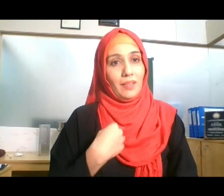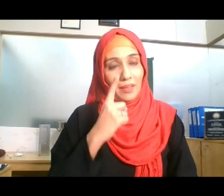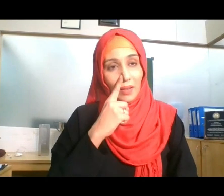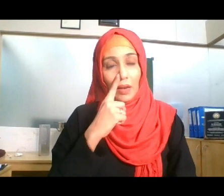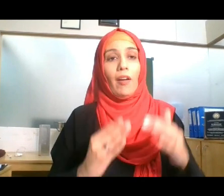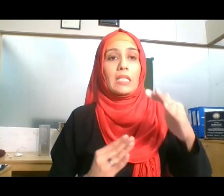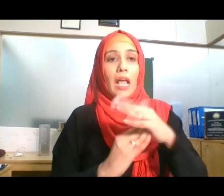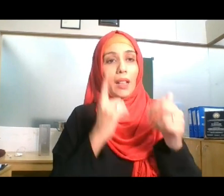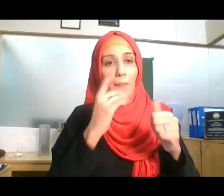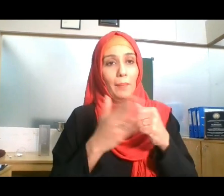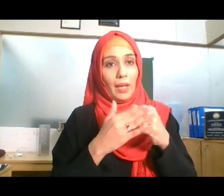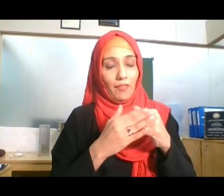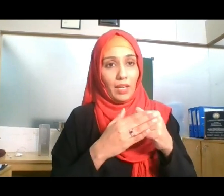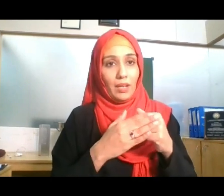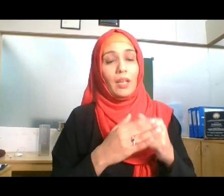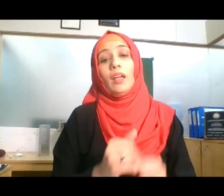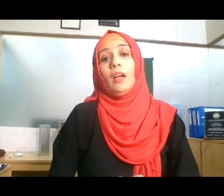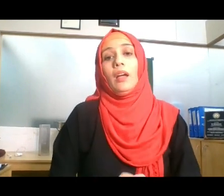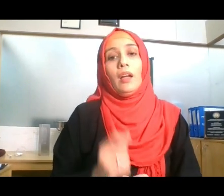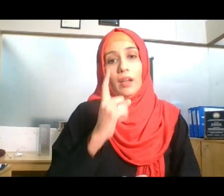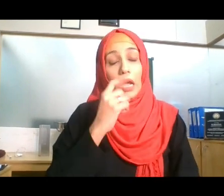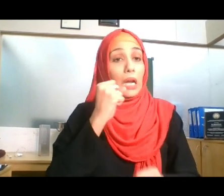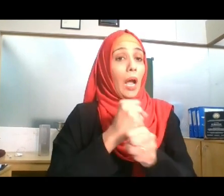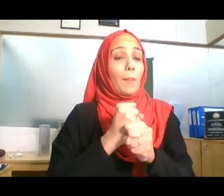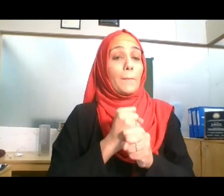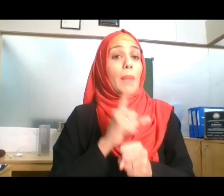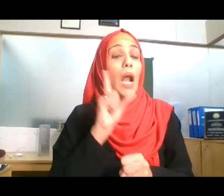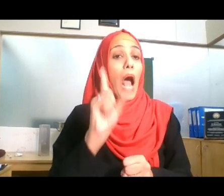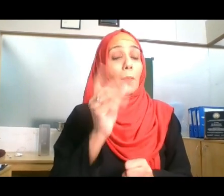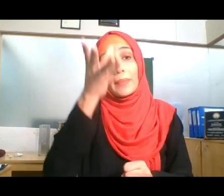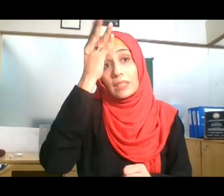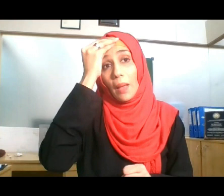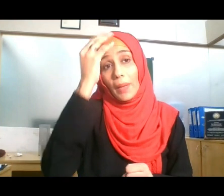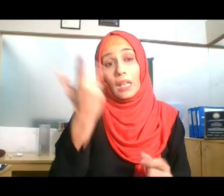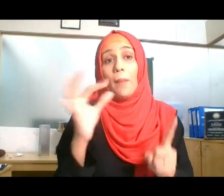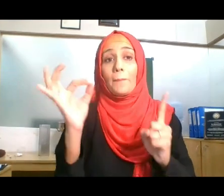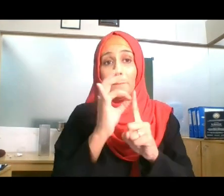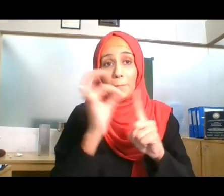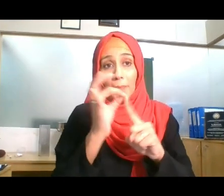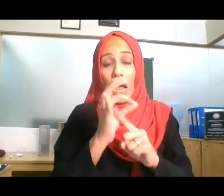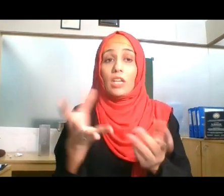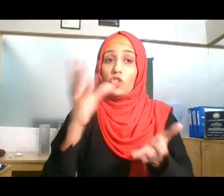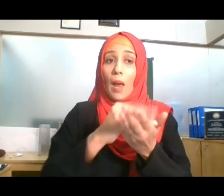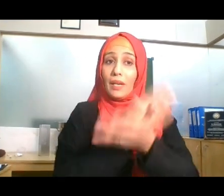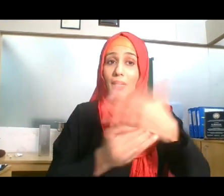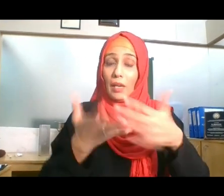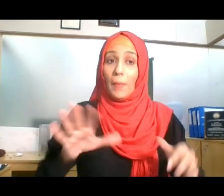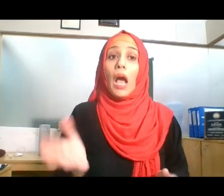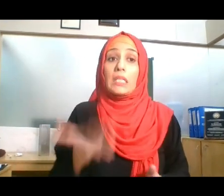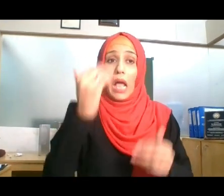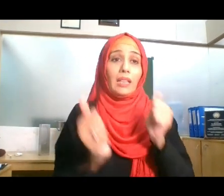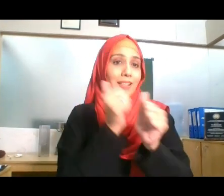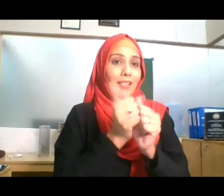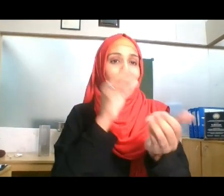Lady to talk to us about the government's commitment to making Pakistan more inclusive and more accessible to people